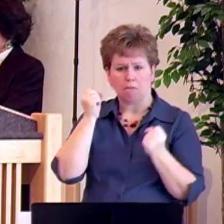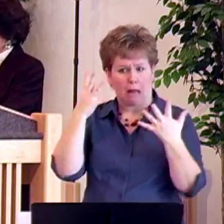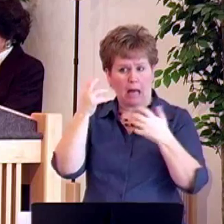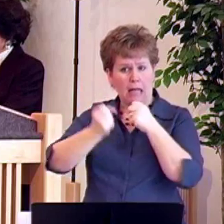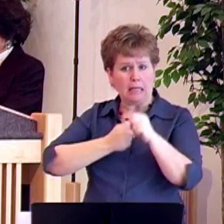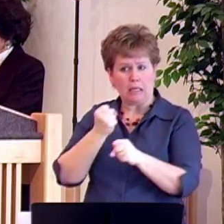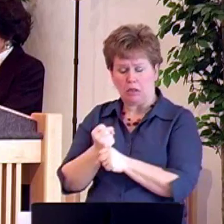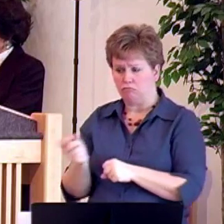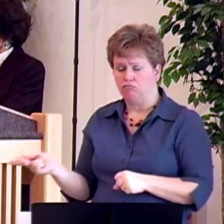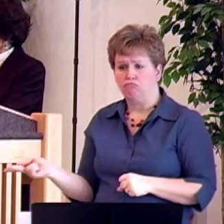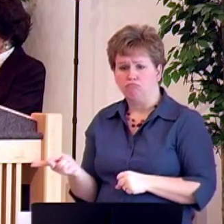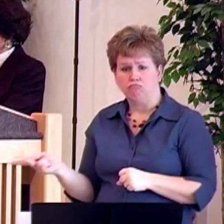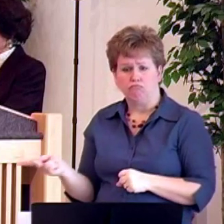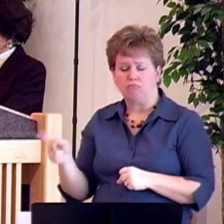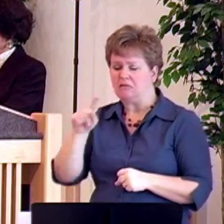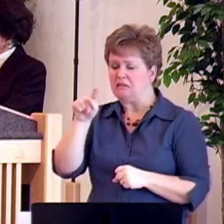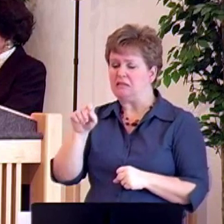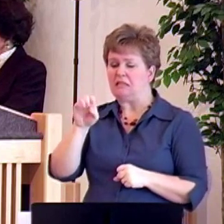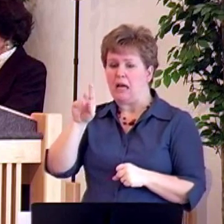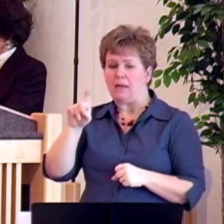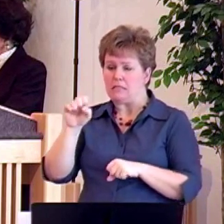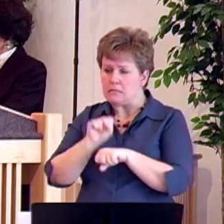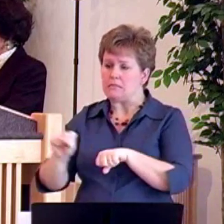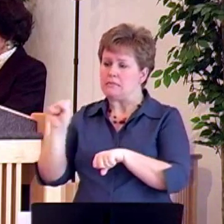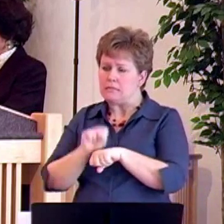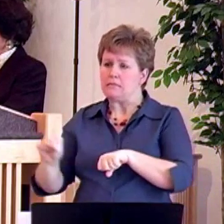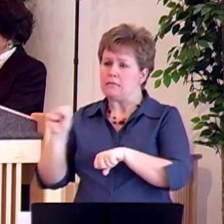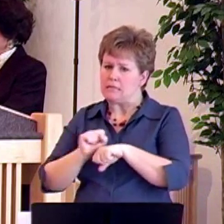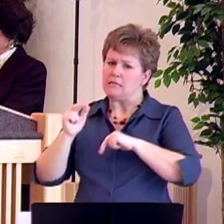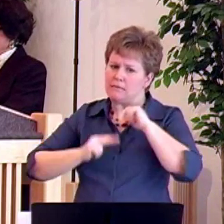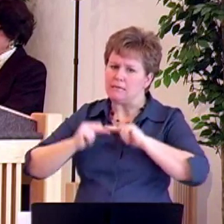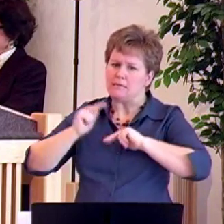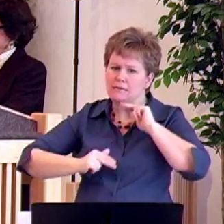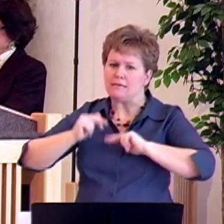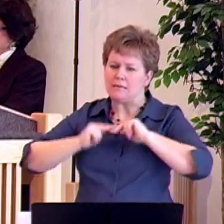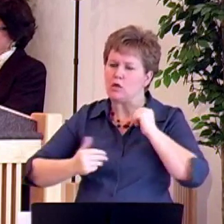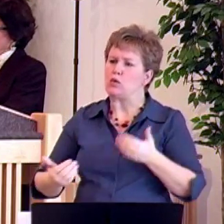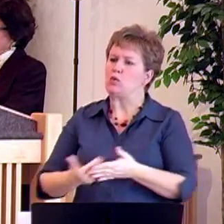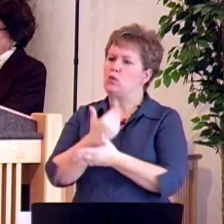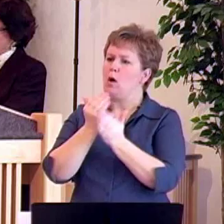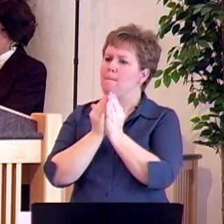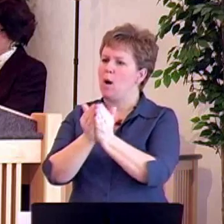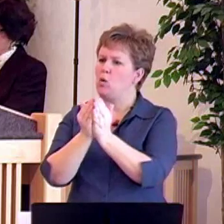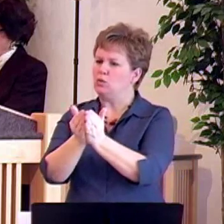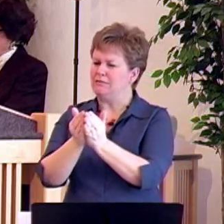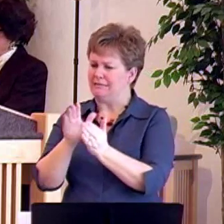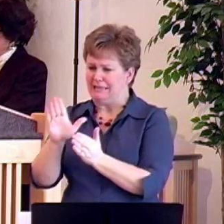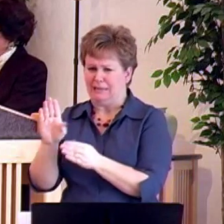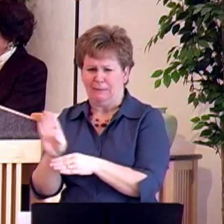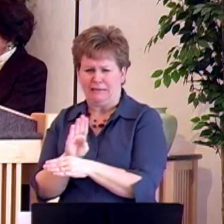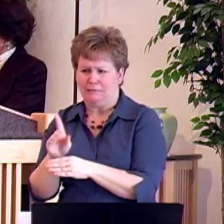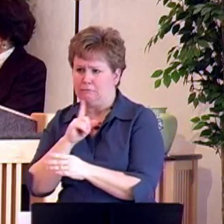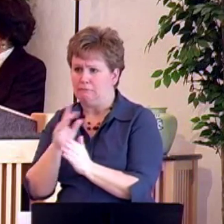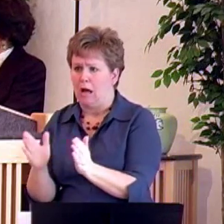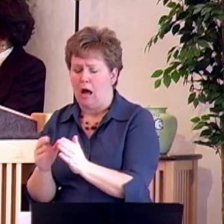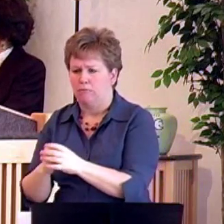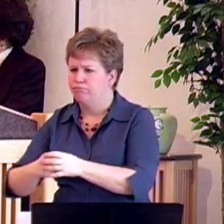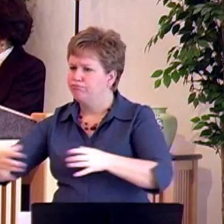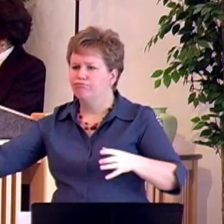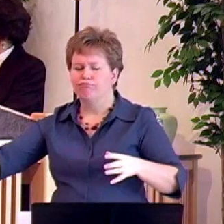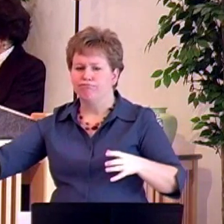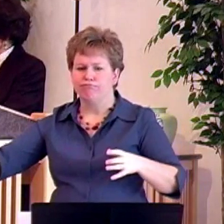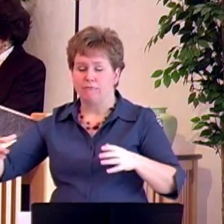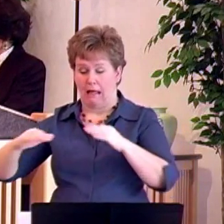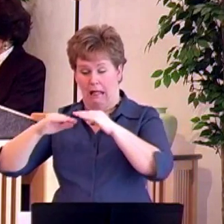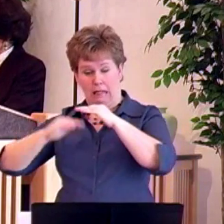years, Zebedee had more work turning out these new style boats than his small establishment could handle. In less